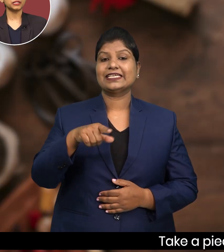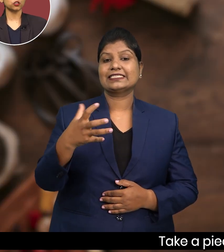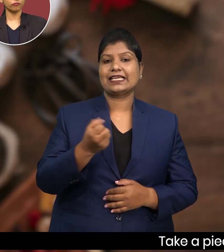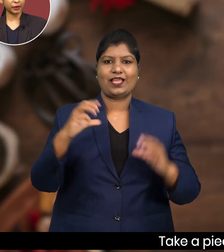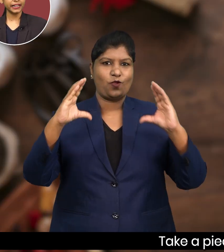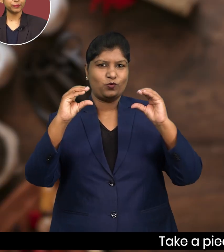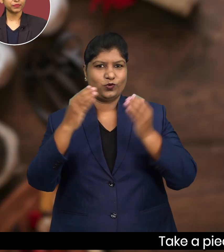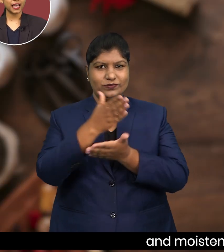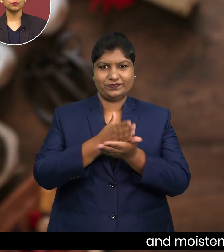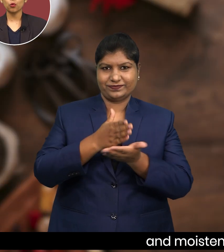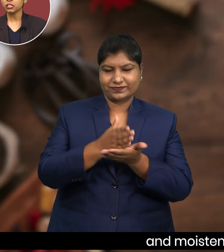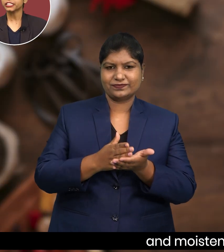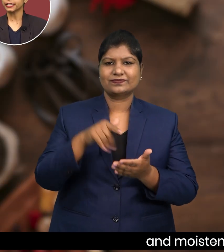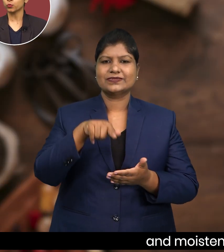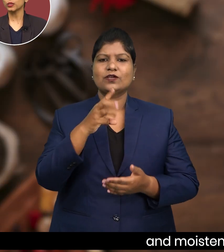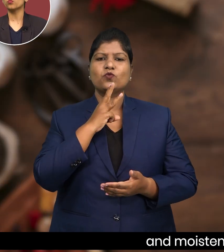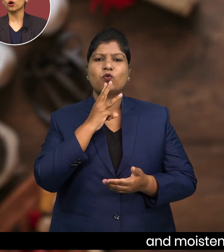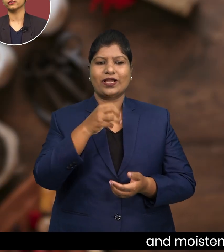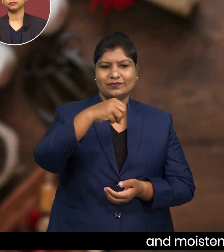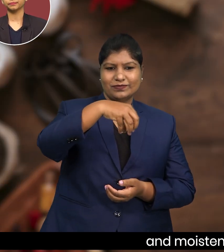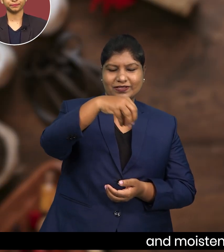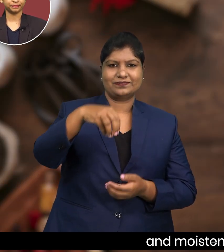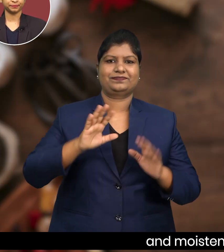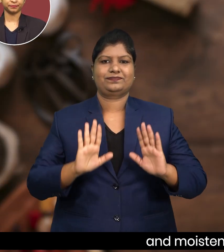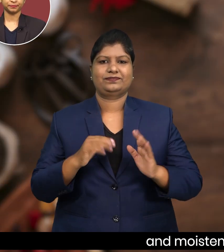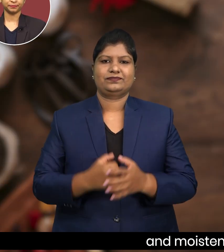Take a piece of bread and moisten it with water.